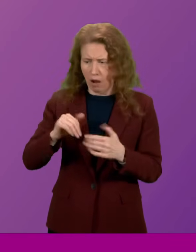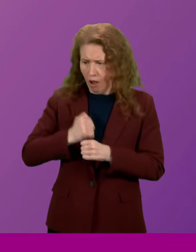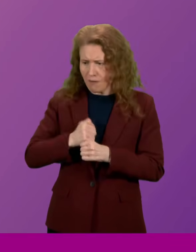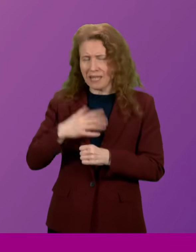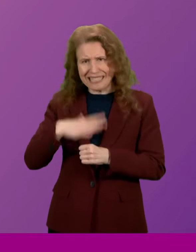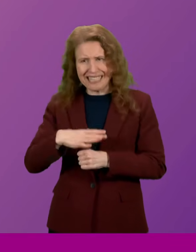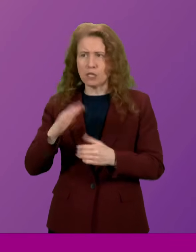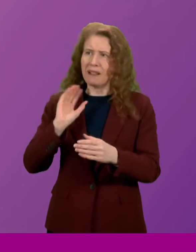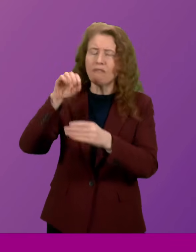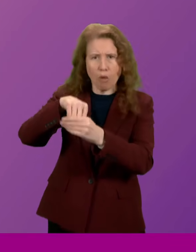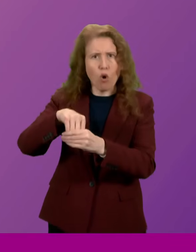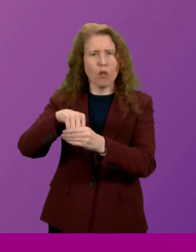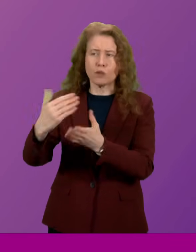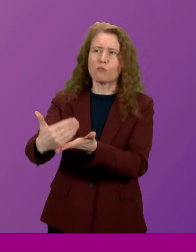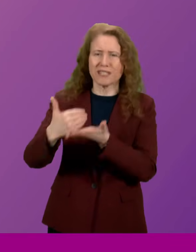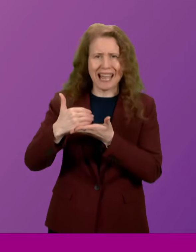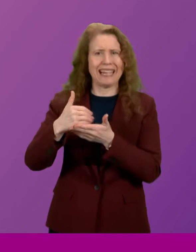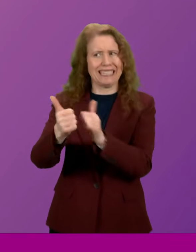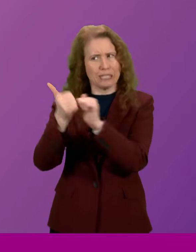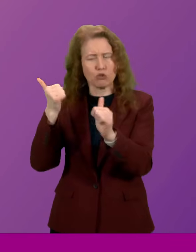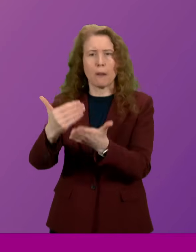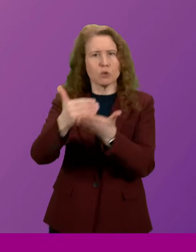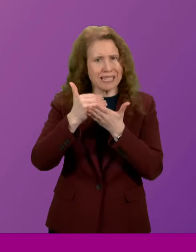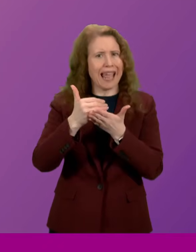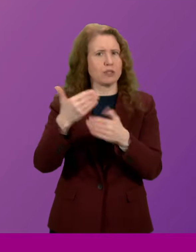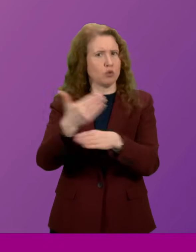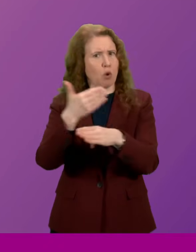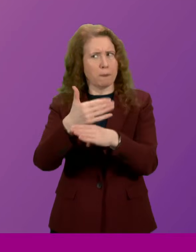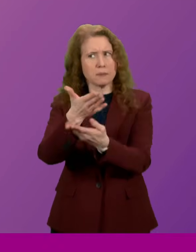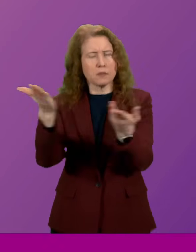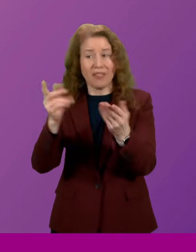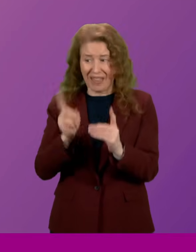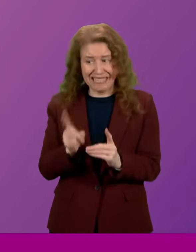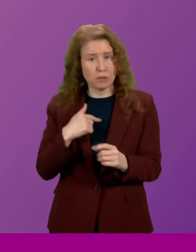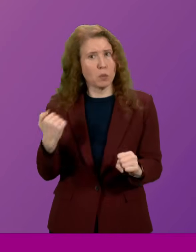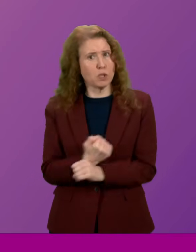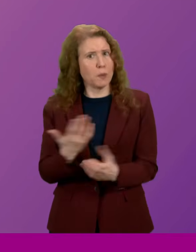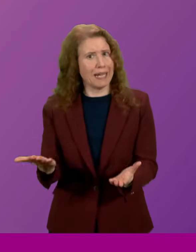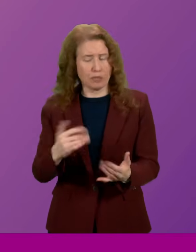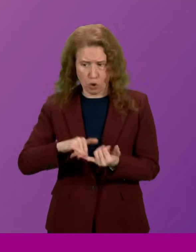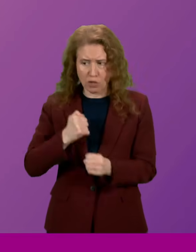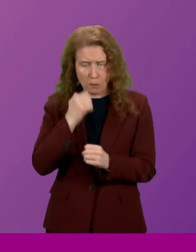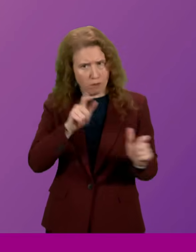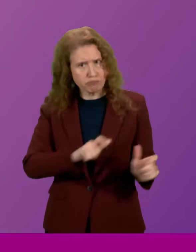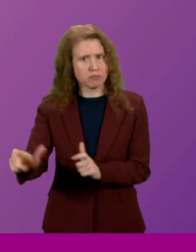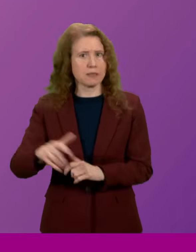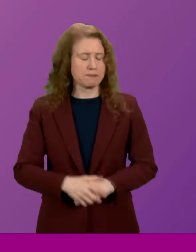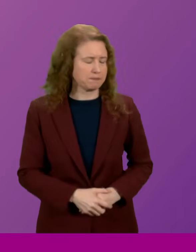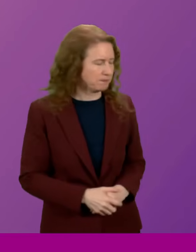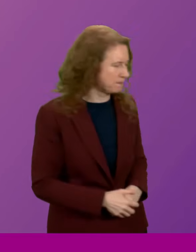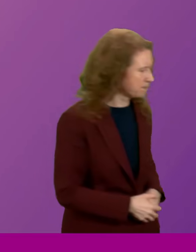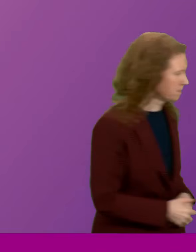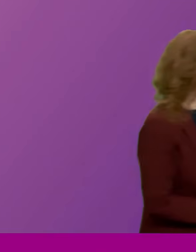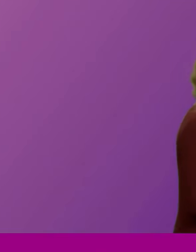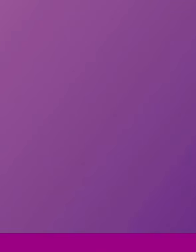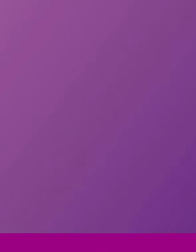an active player in protecting industry and protecting employees, and that's exactly what the Scottish Government will do. Question